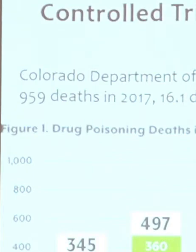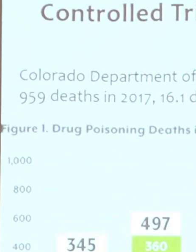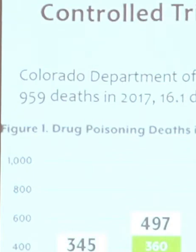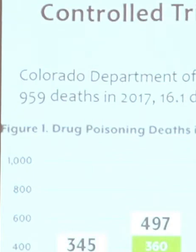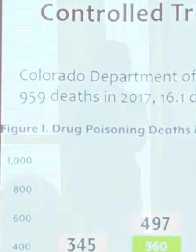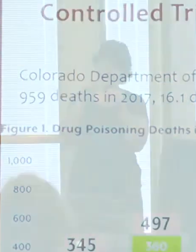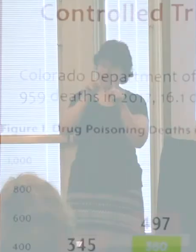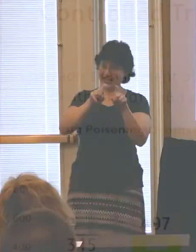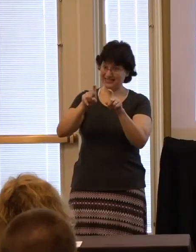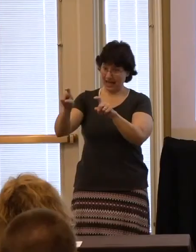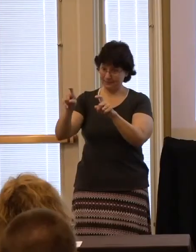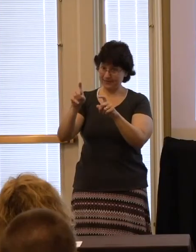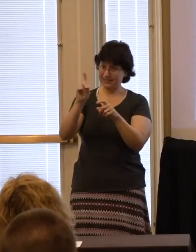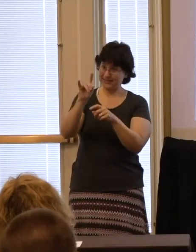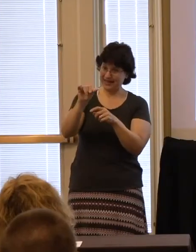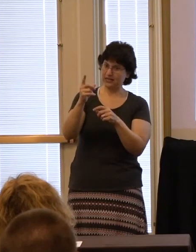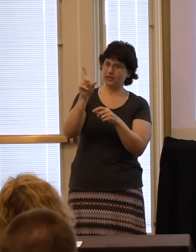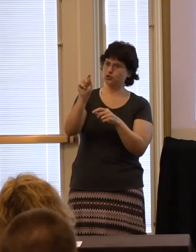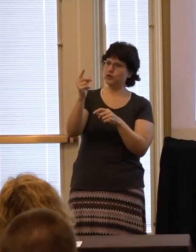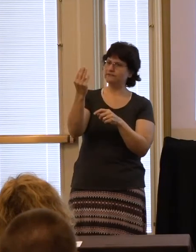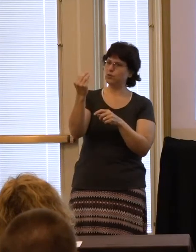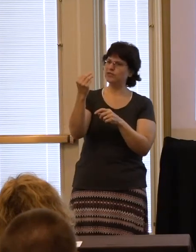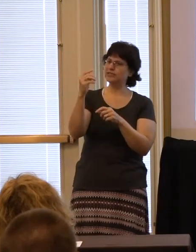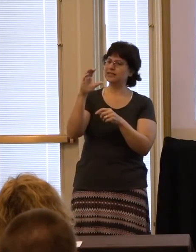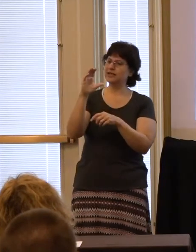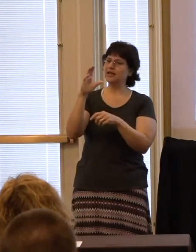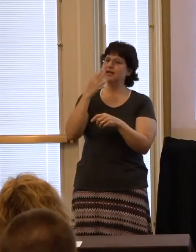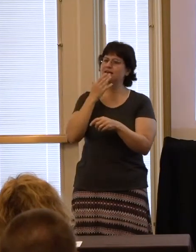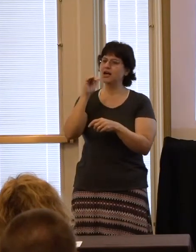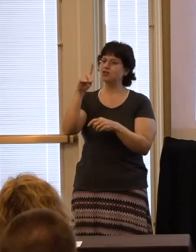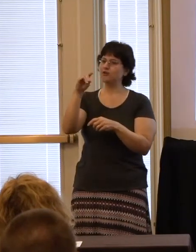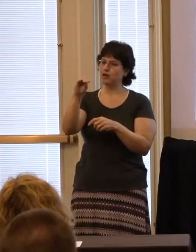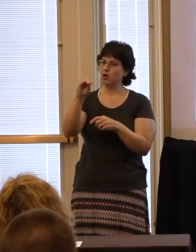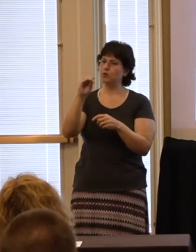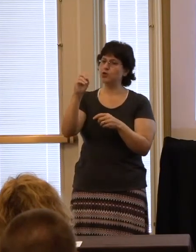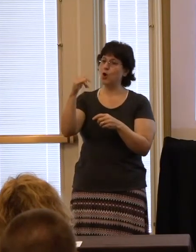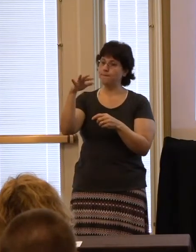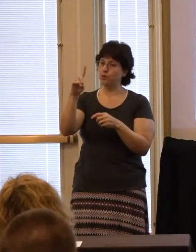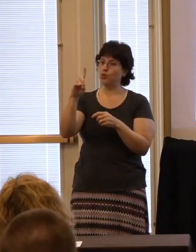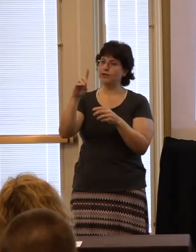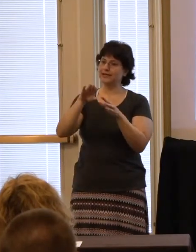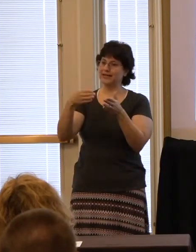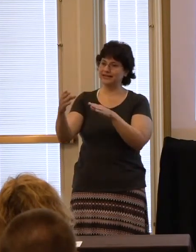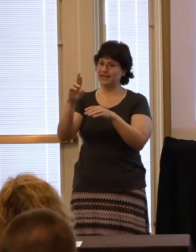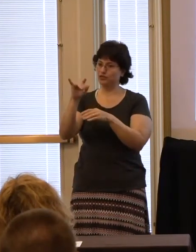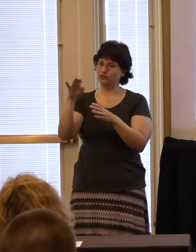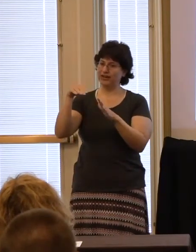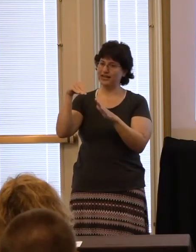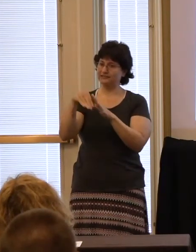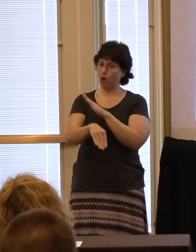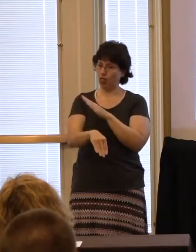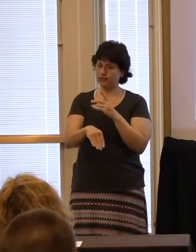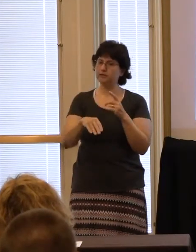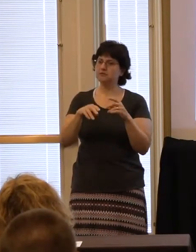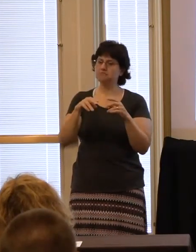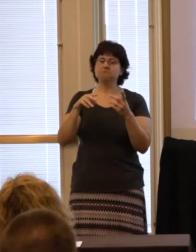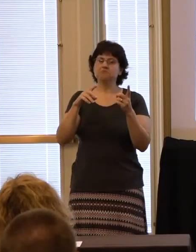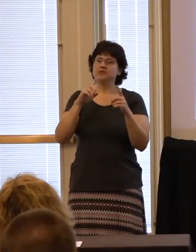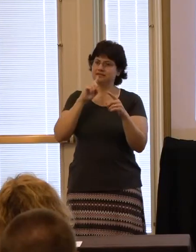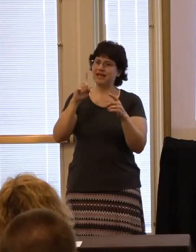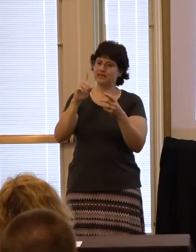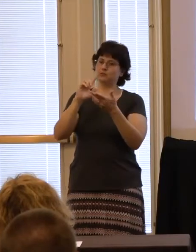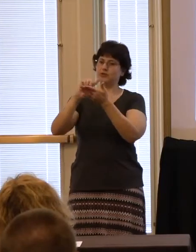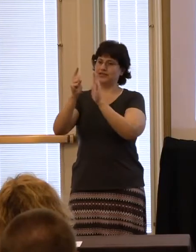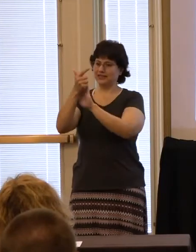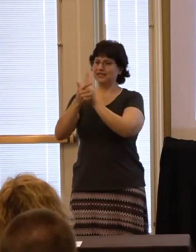they examined data in 2014 in Colorado, the opiate death rate had really fallen. And that correlated with